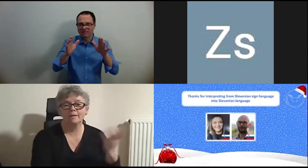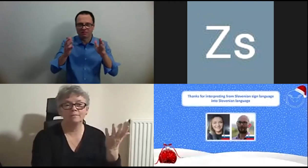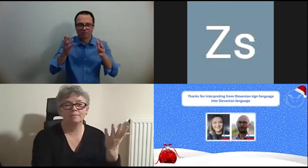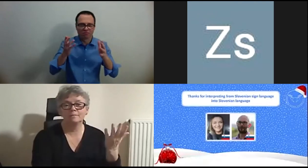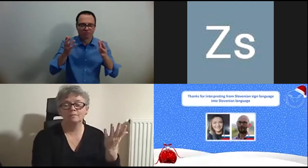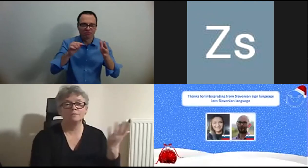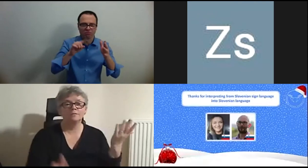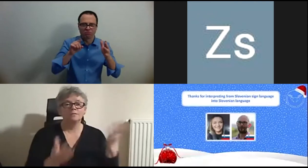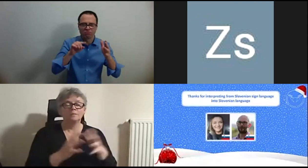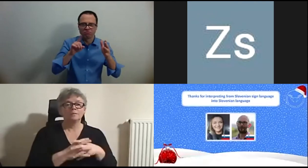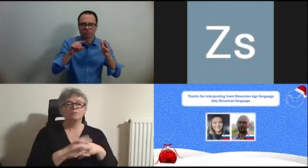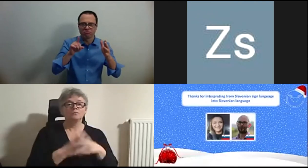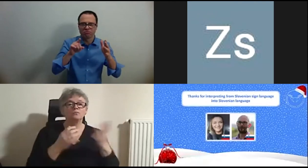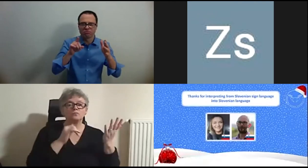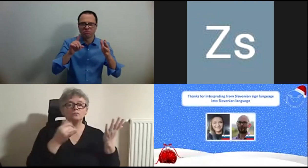cameras.